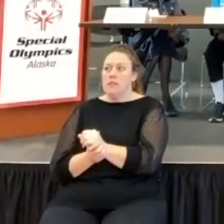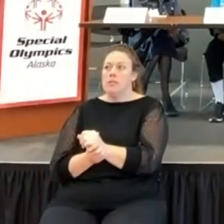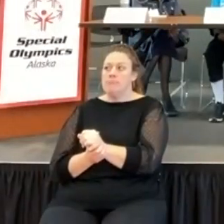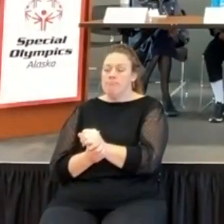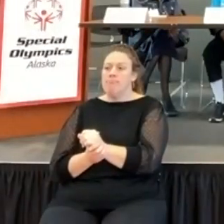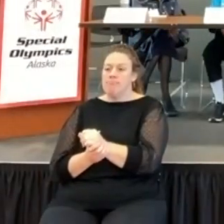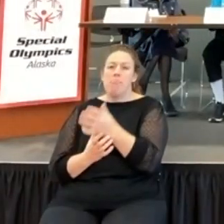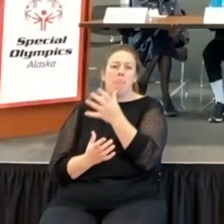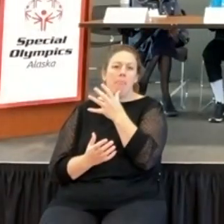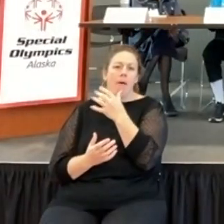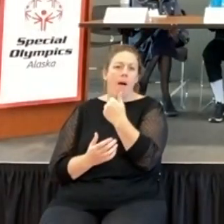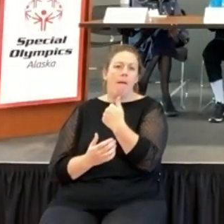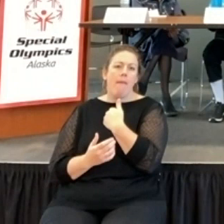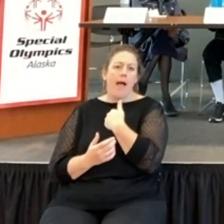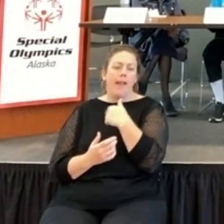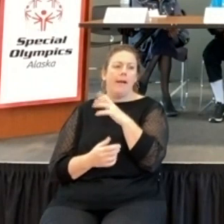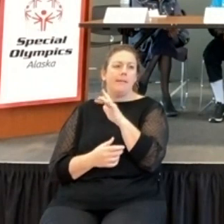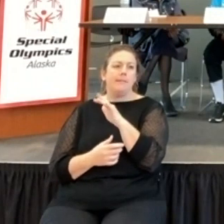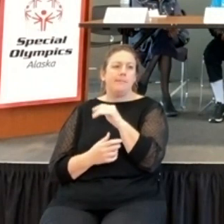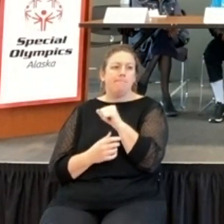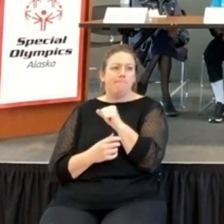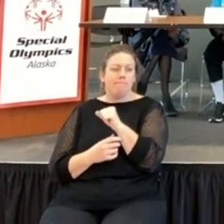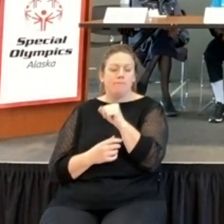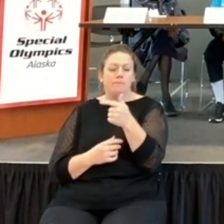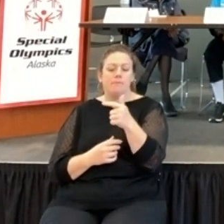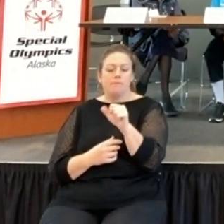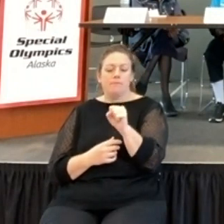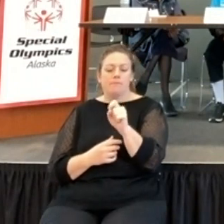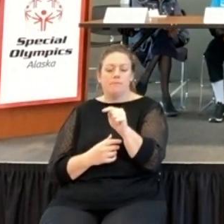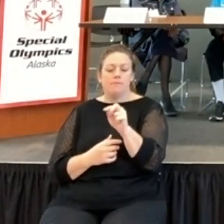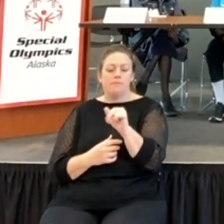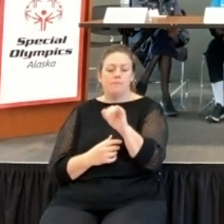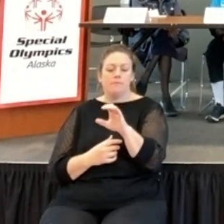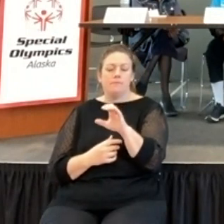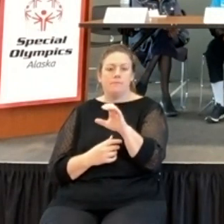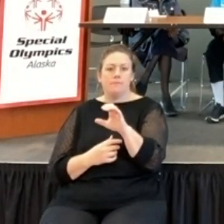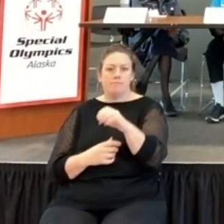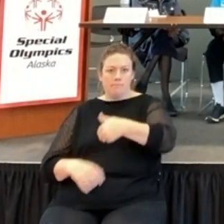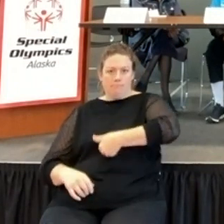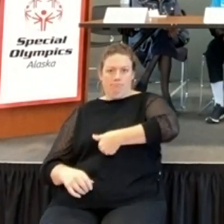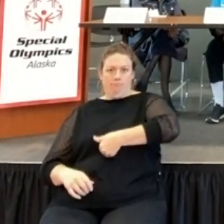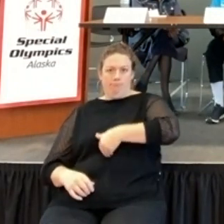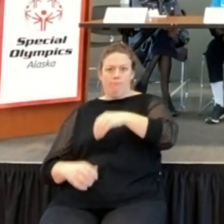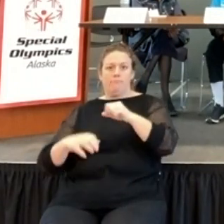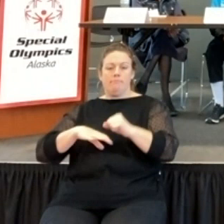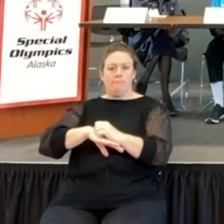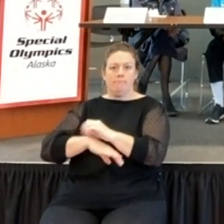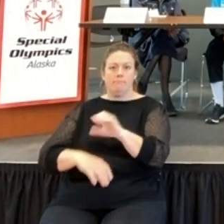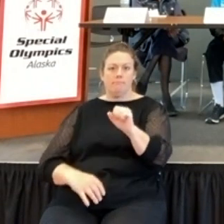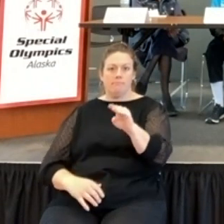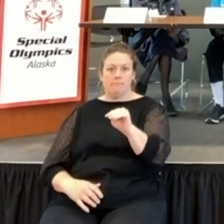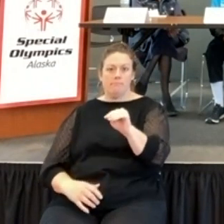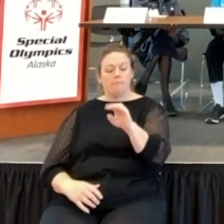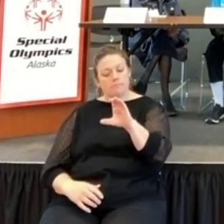what do you call it? Gastric cancer and had liver, and I still miss